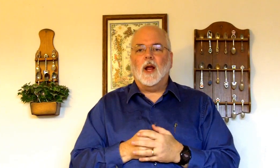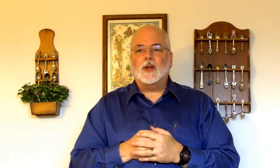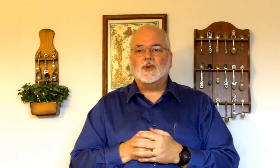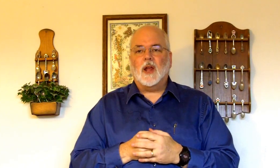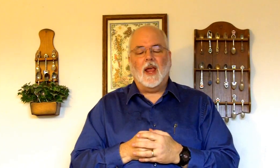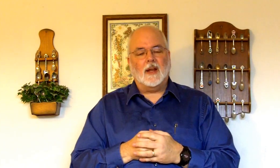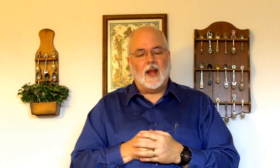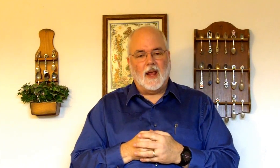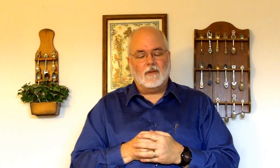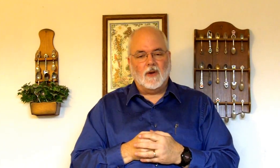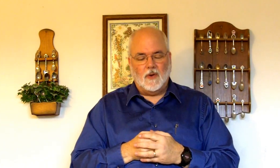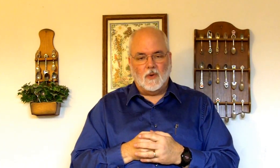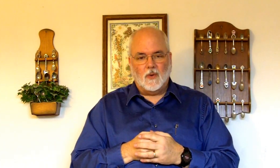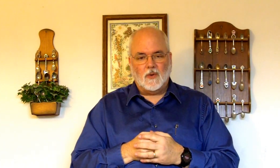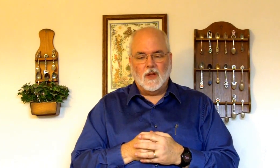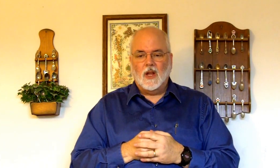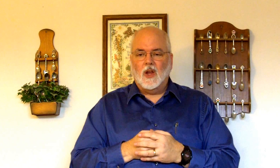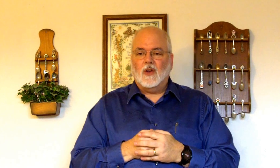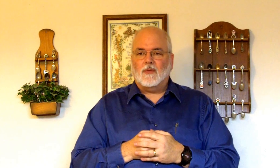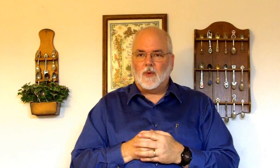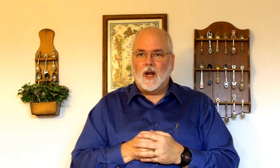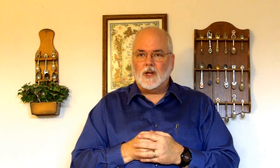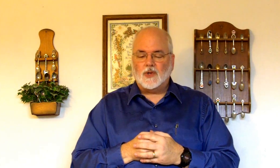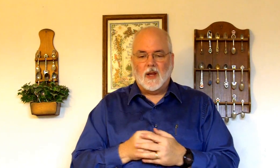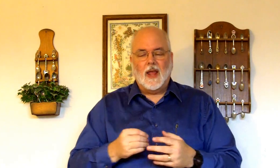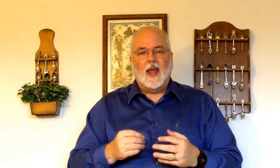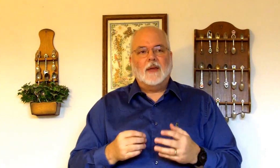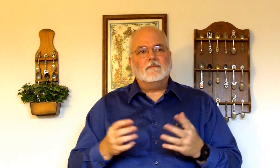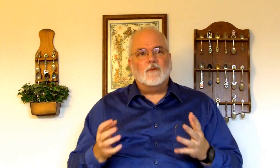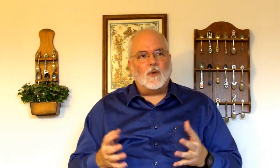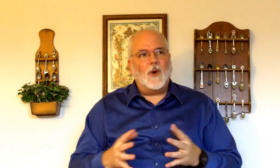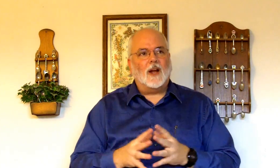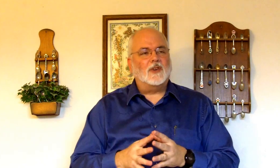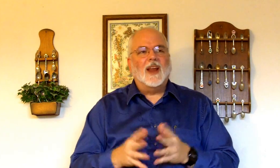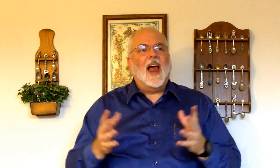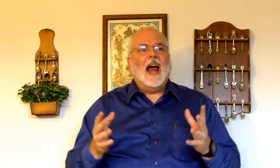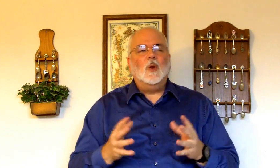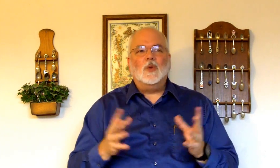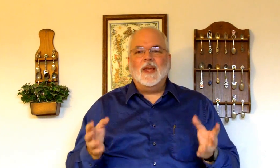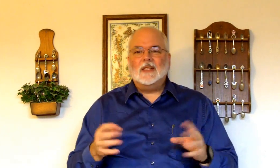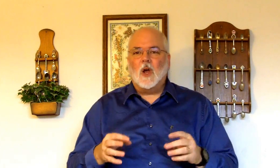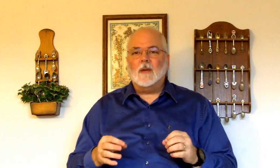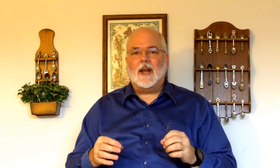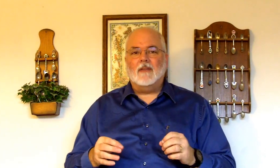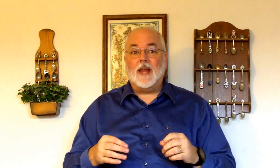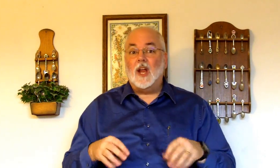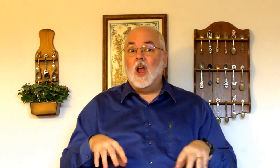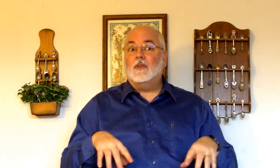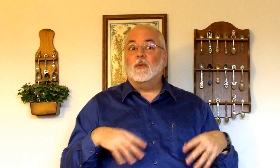fresh and ever new. Fresh. Fresh. I don't think he's talking about having that